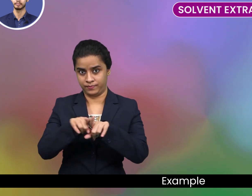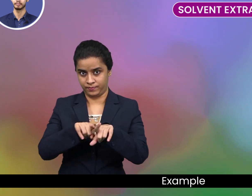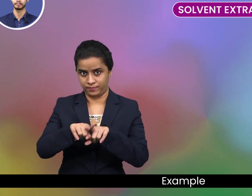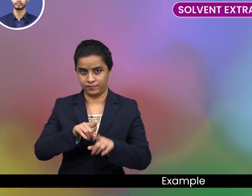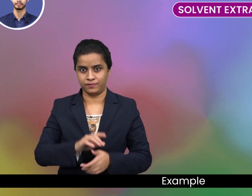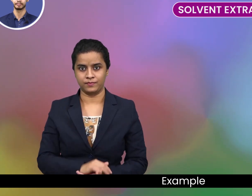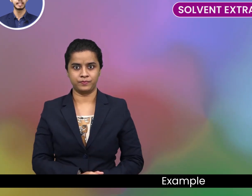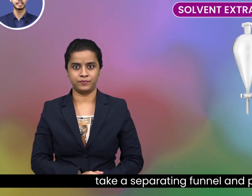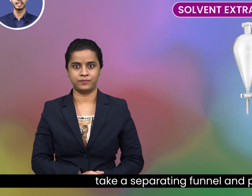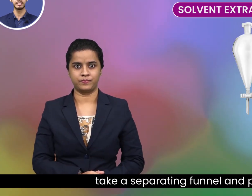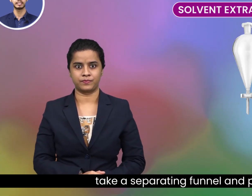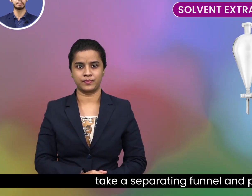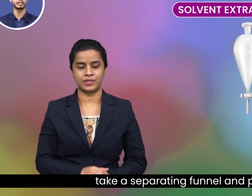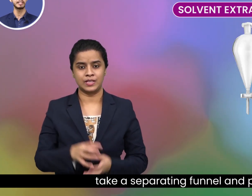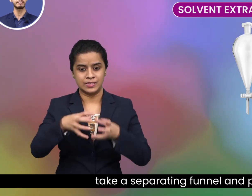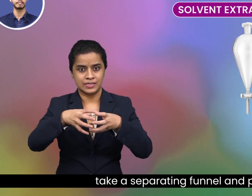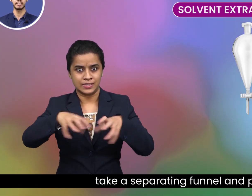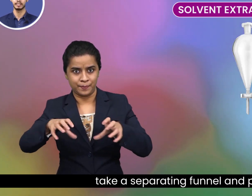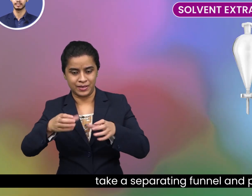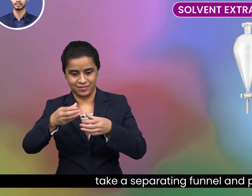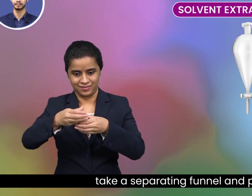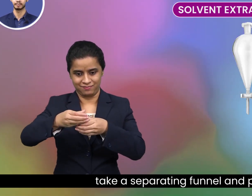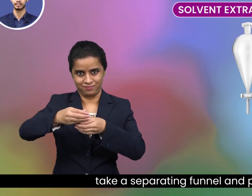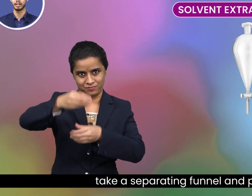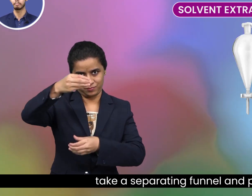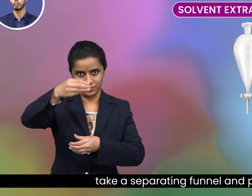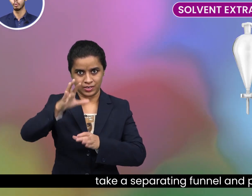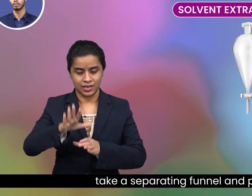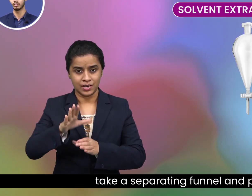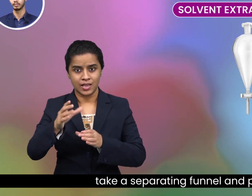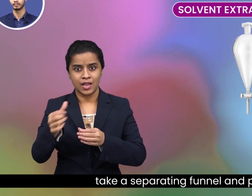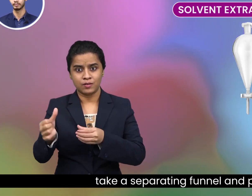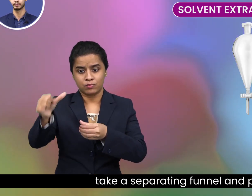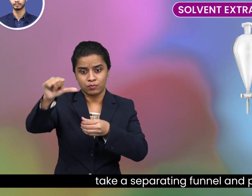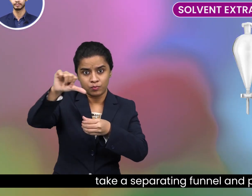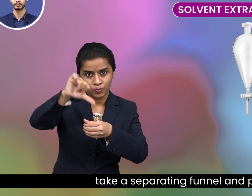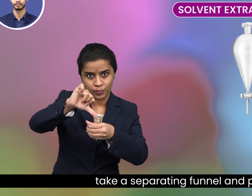Example: take a separating funnel and pour